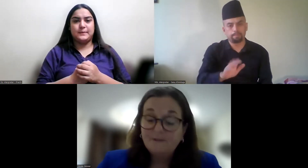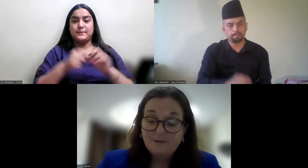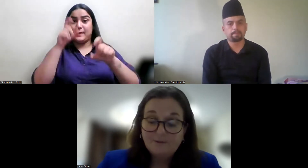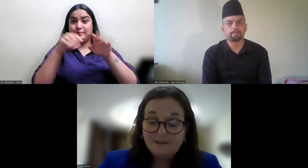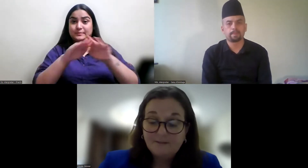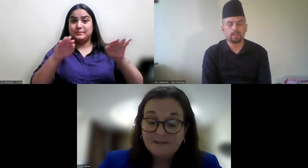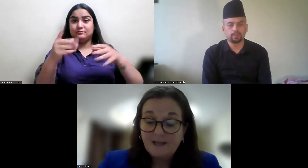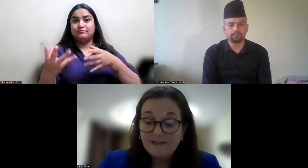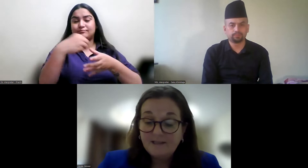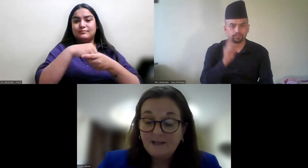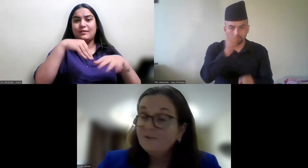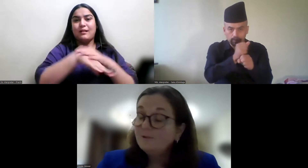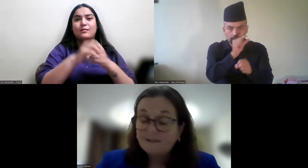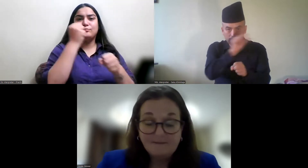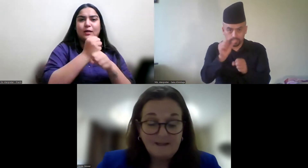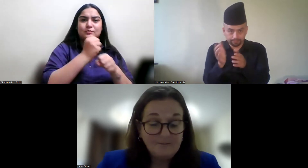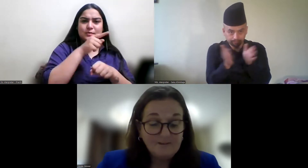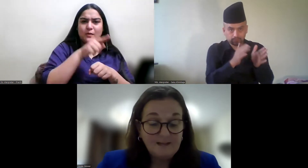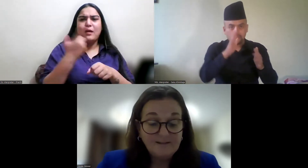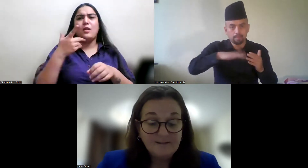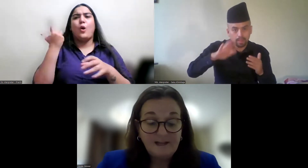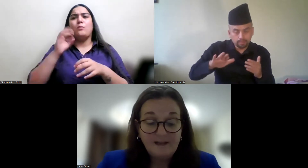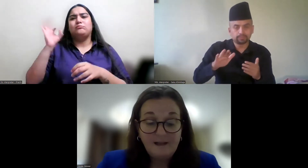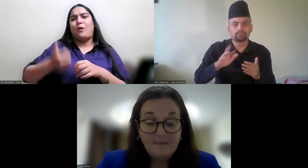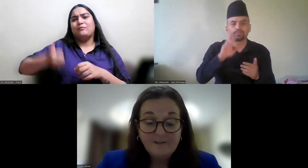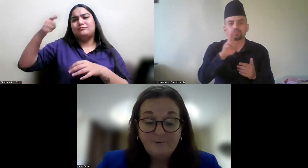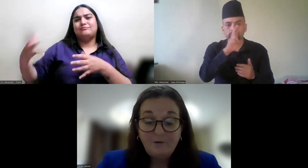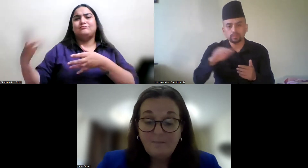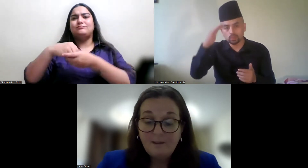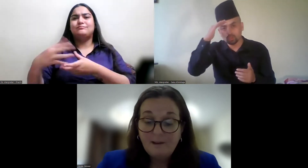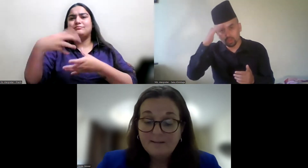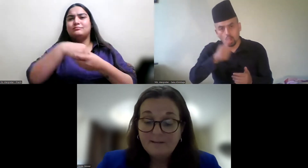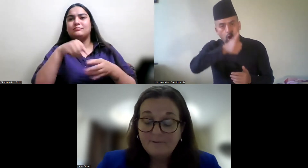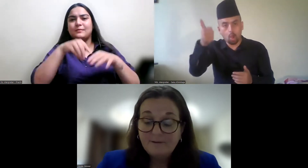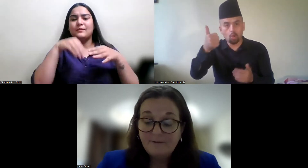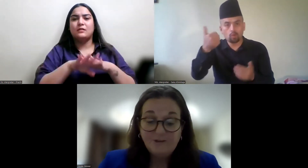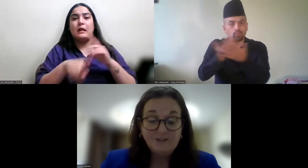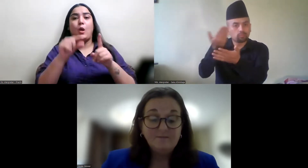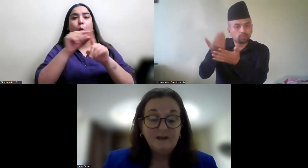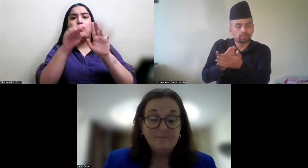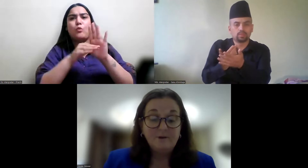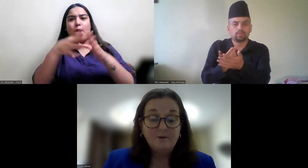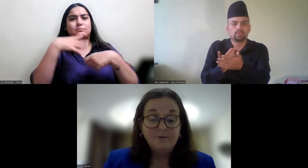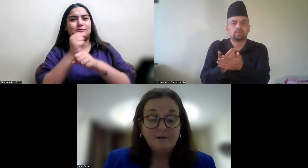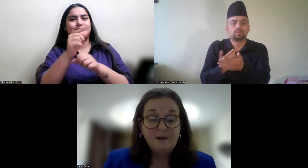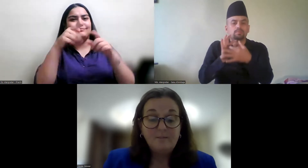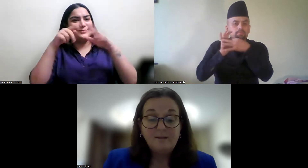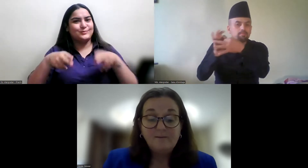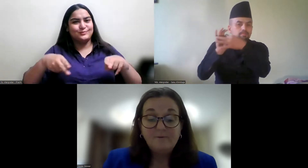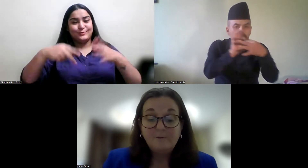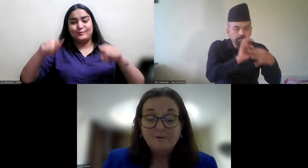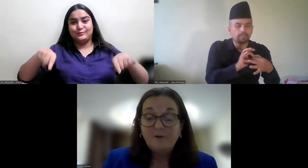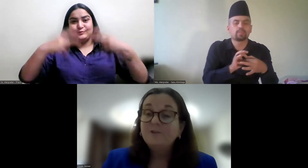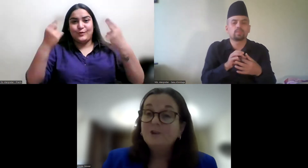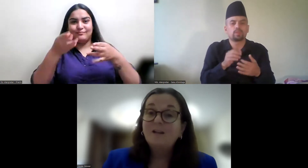government officials, civil society, and UNICEF staff will tell us today, this programming makes a difference in reaching development goals, places